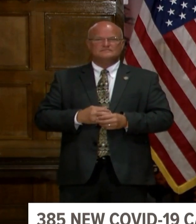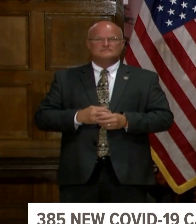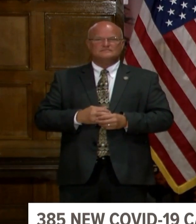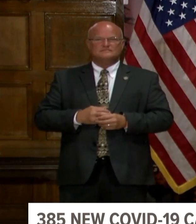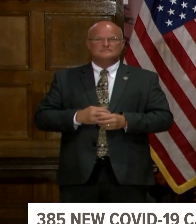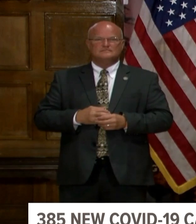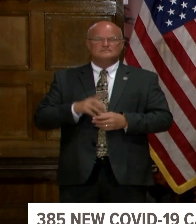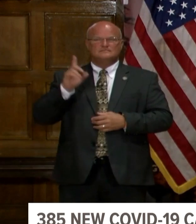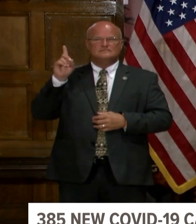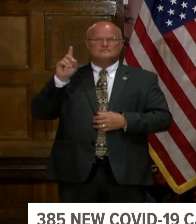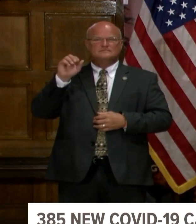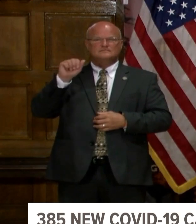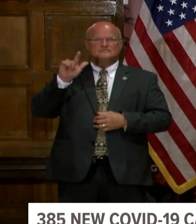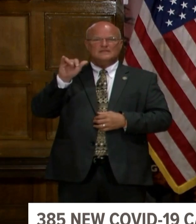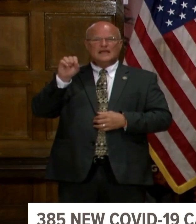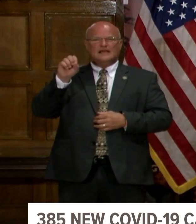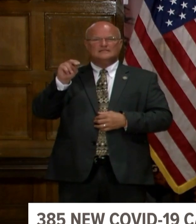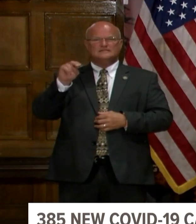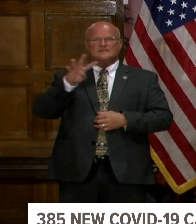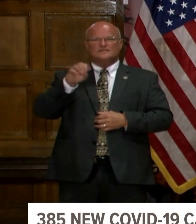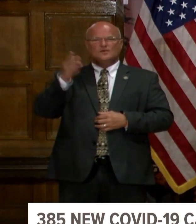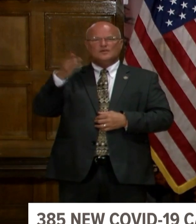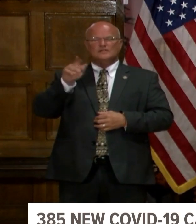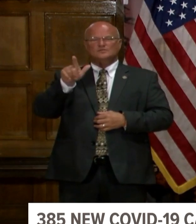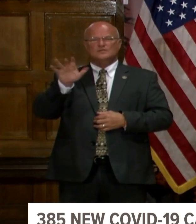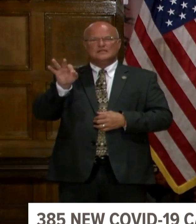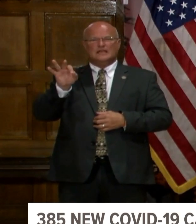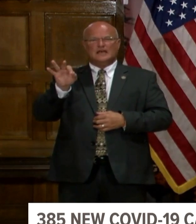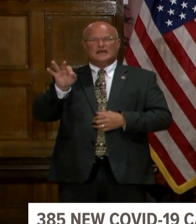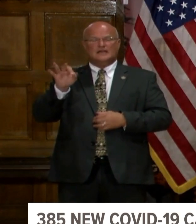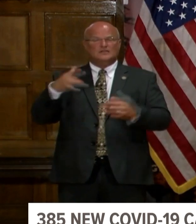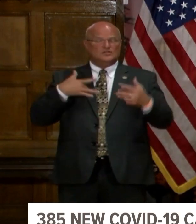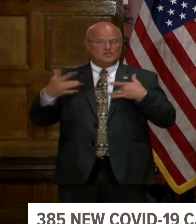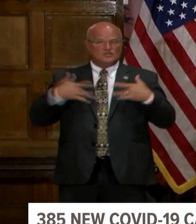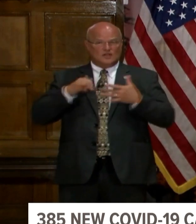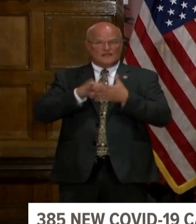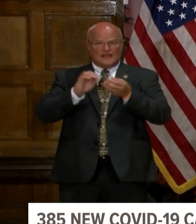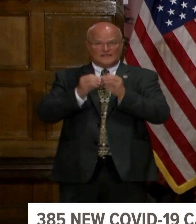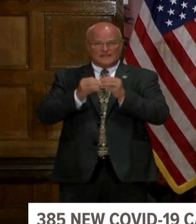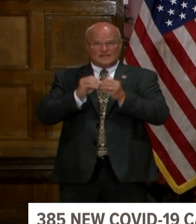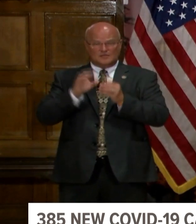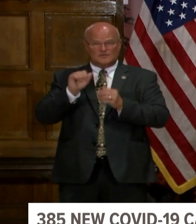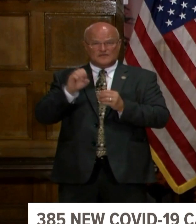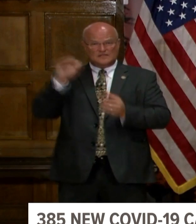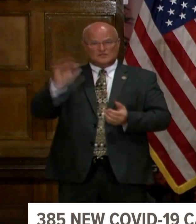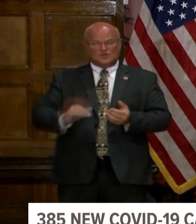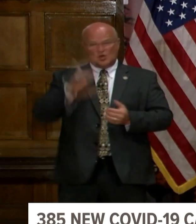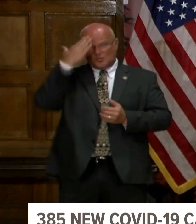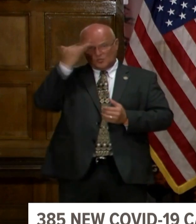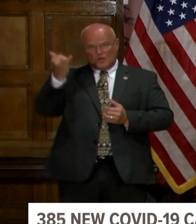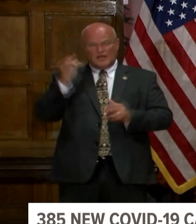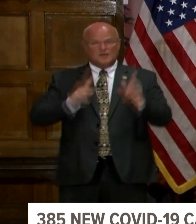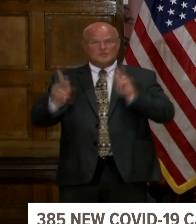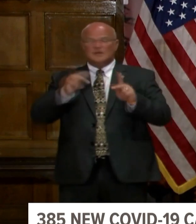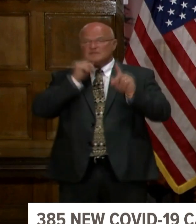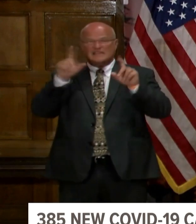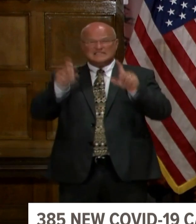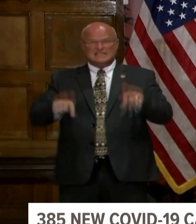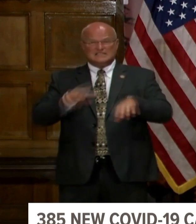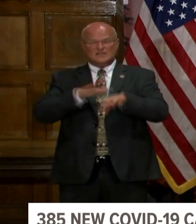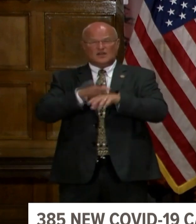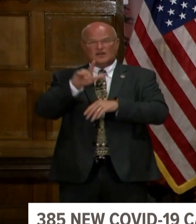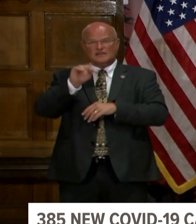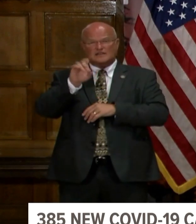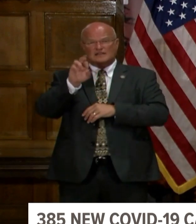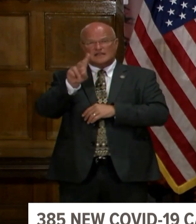Governor Hutchinson, this is Emma Claybrook with 4029 News. Are you concerned that the numbers of cases are low because people could not get tested on Labor